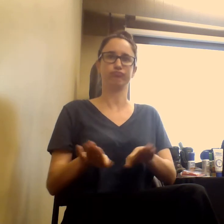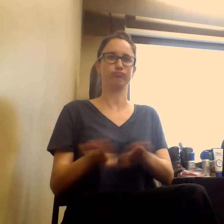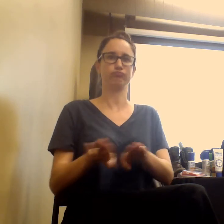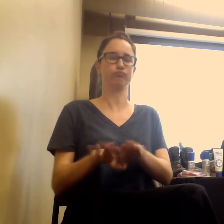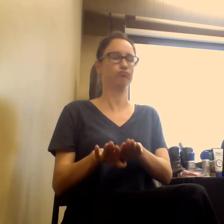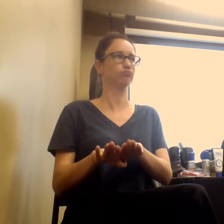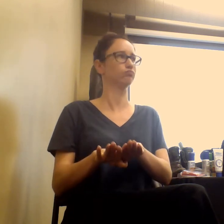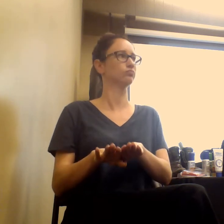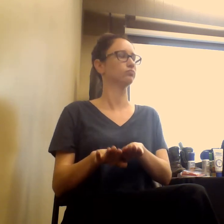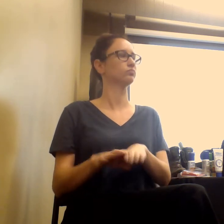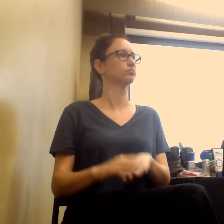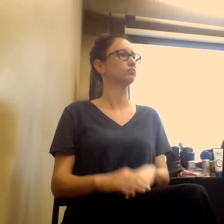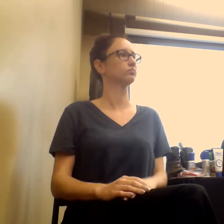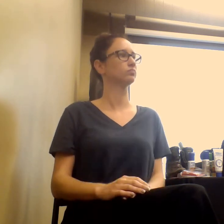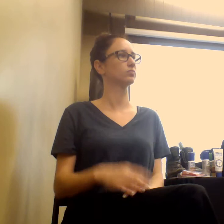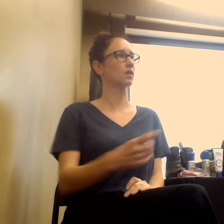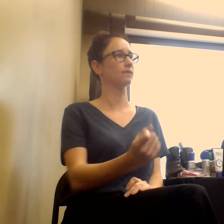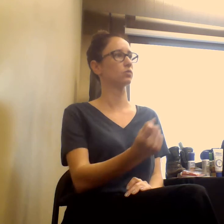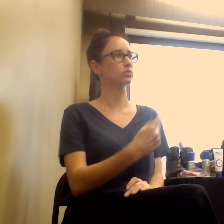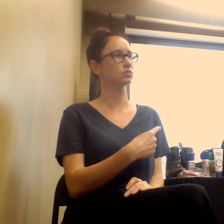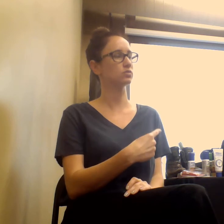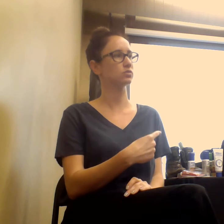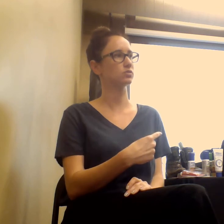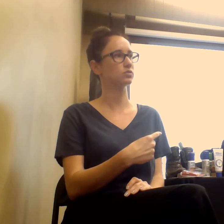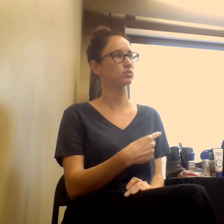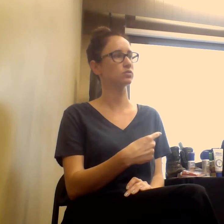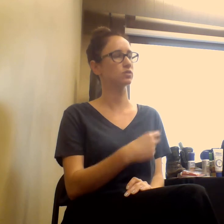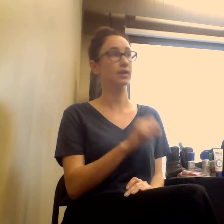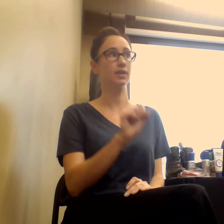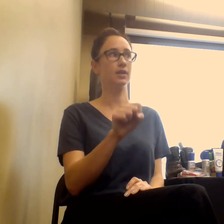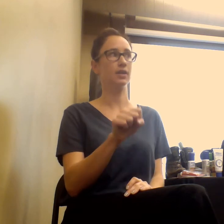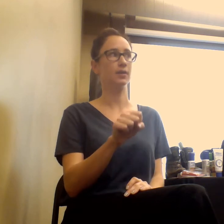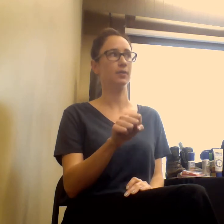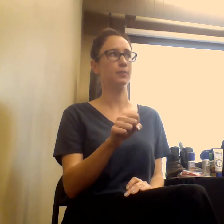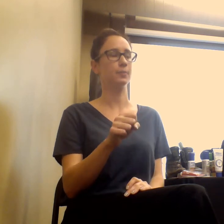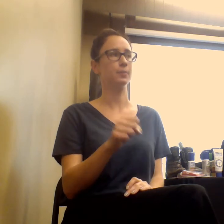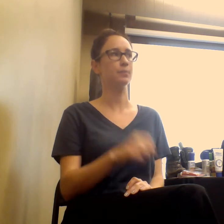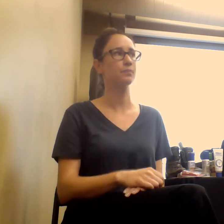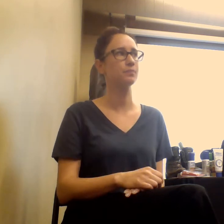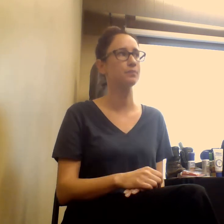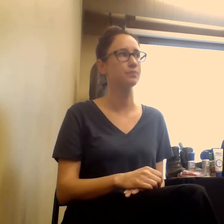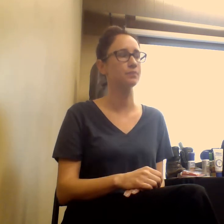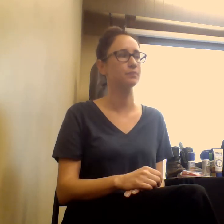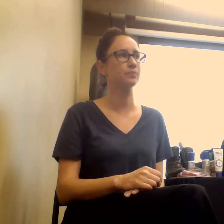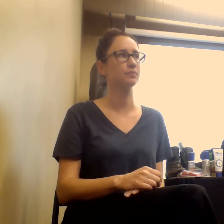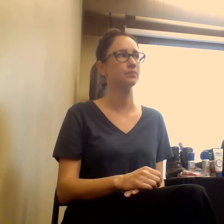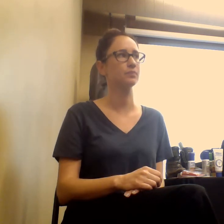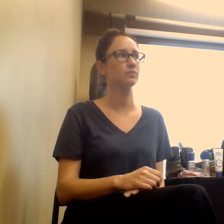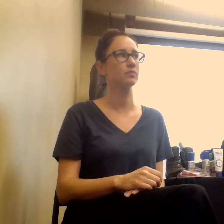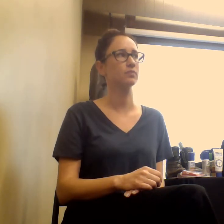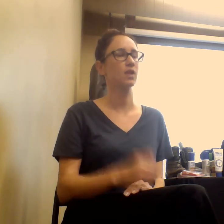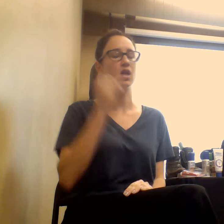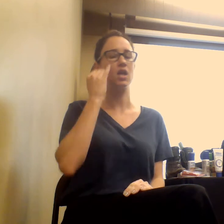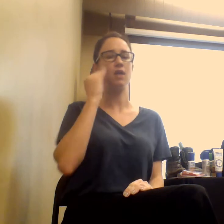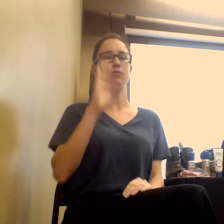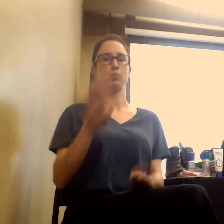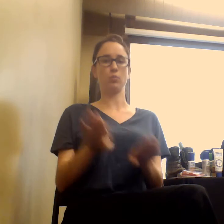Good question. Yeah. What about stretching boots if your foot is now touching the front of it?